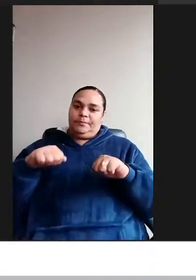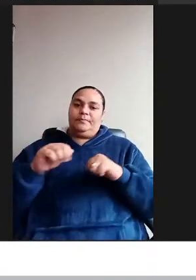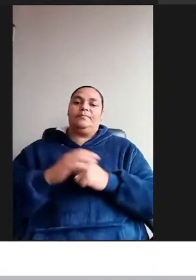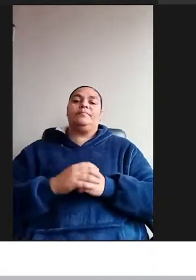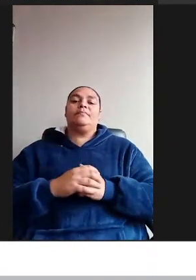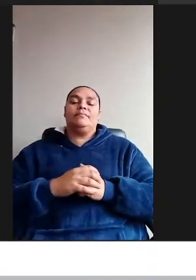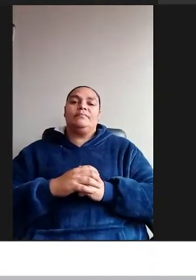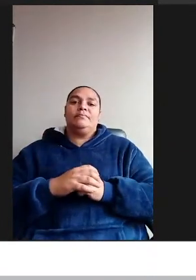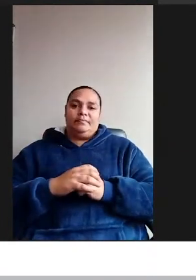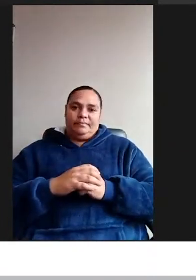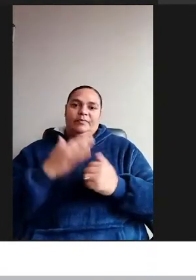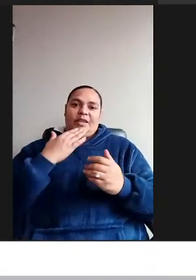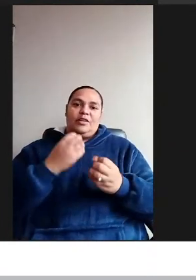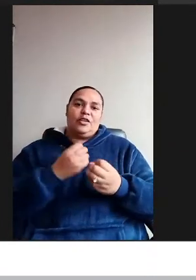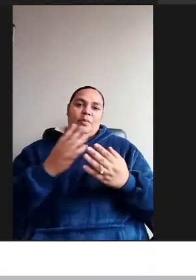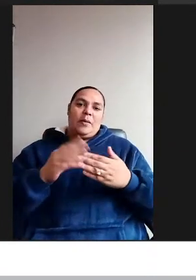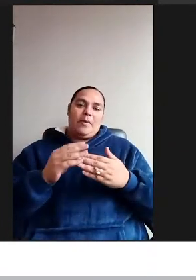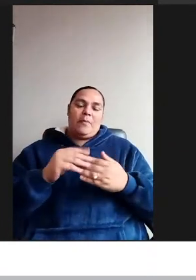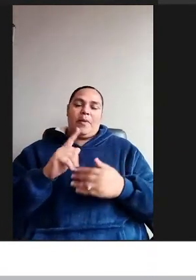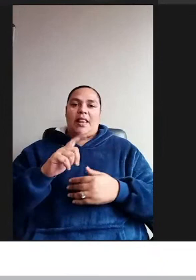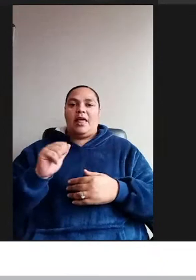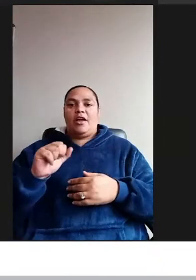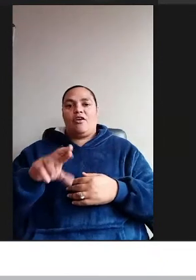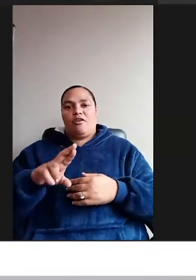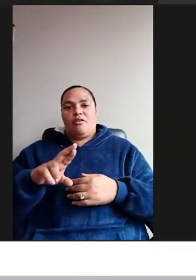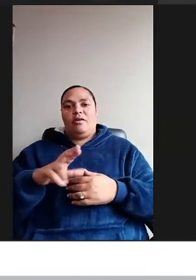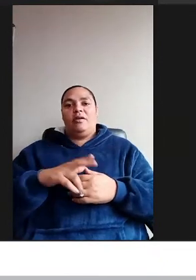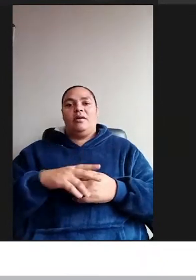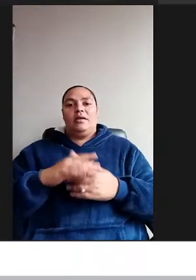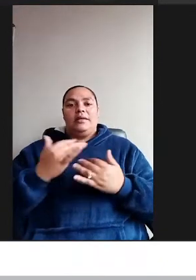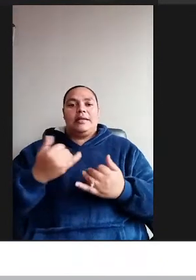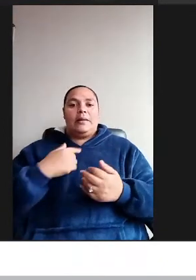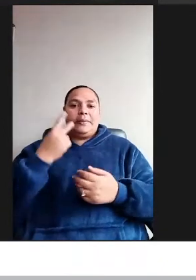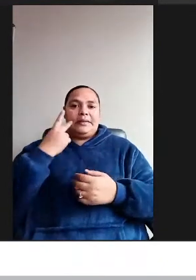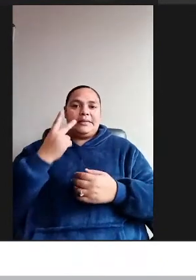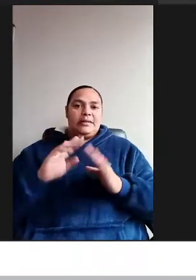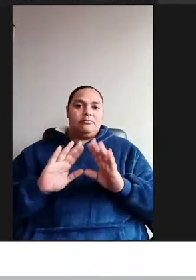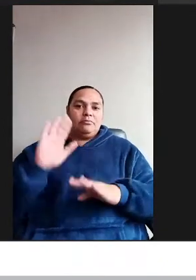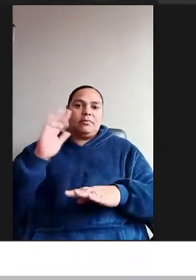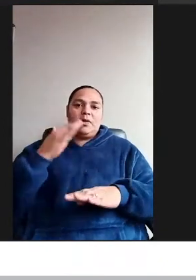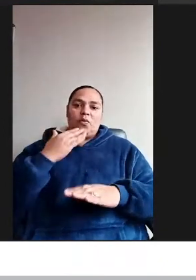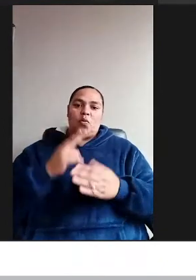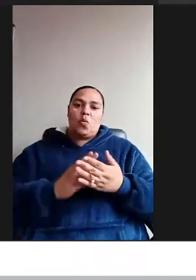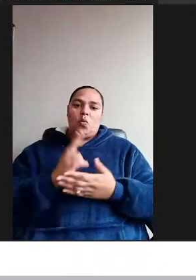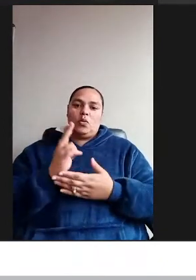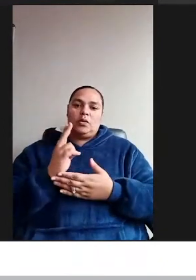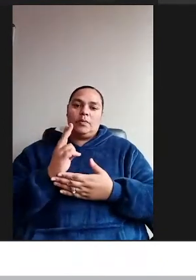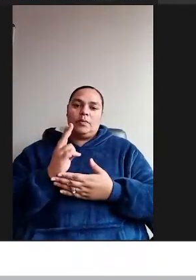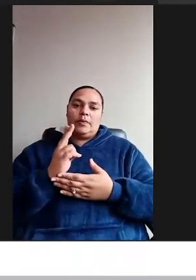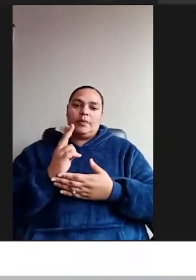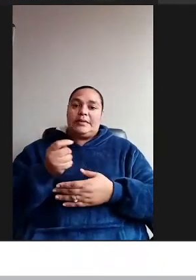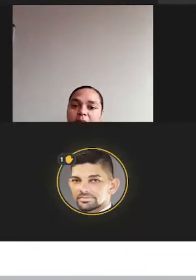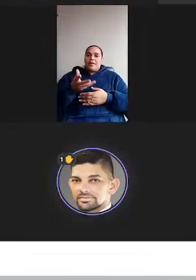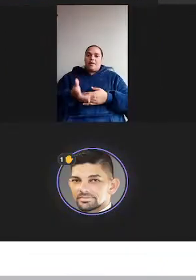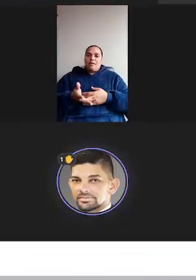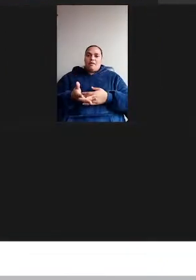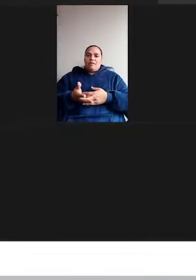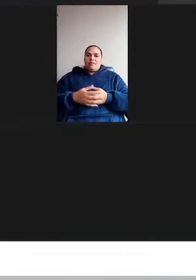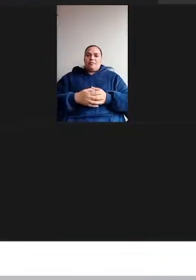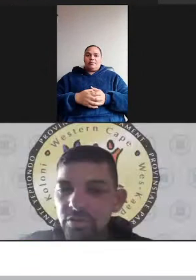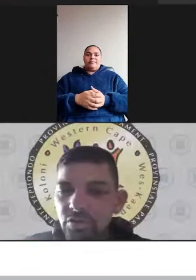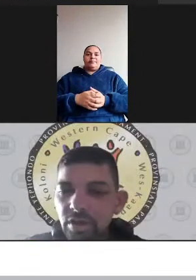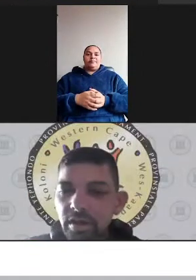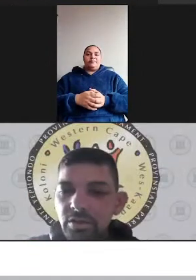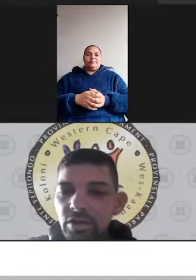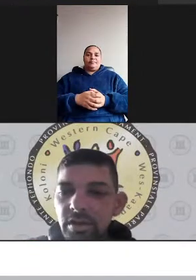Thank you very much, Member Lekker. I see the hand of the Honourable Speaker. Thank